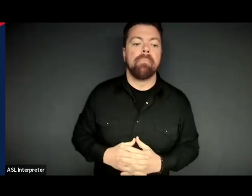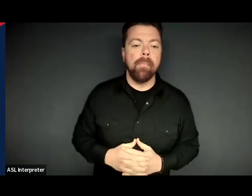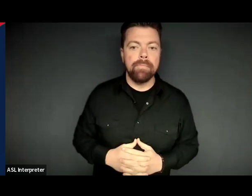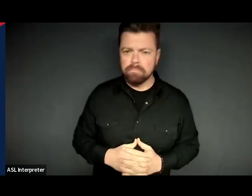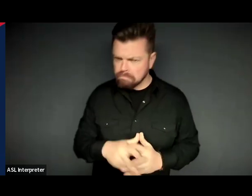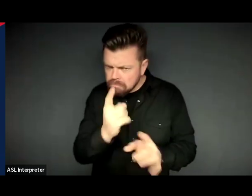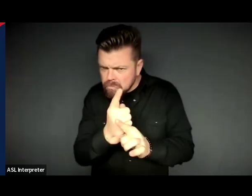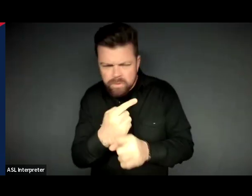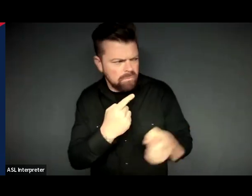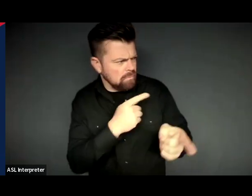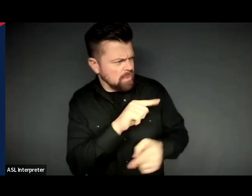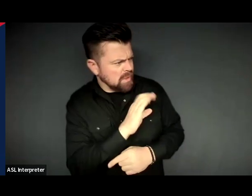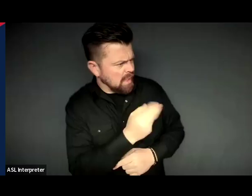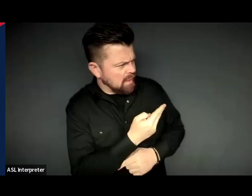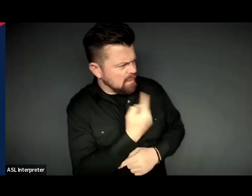right, Zach?